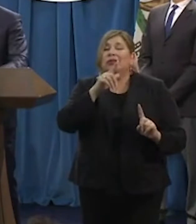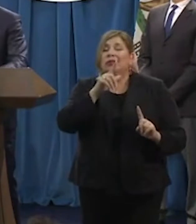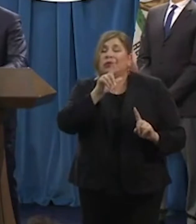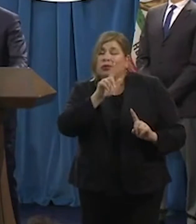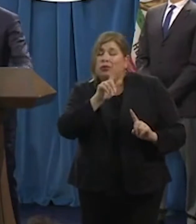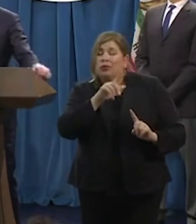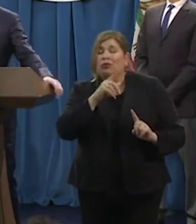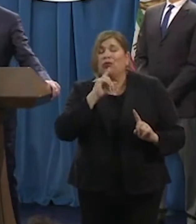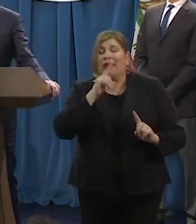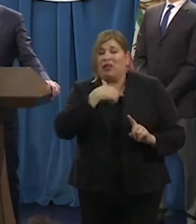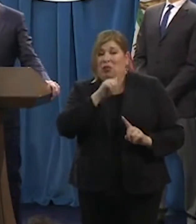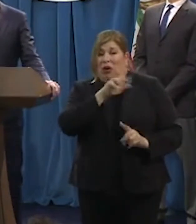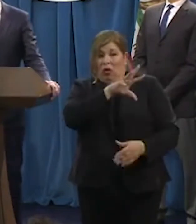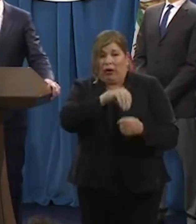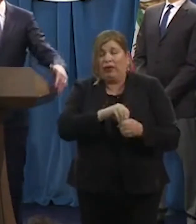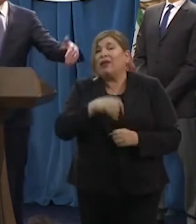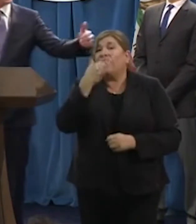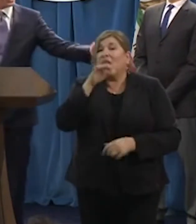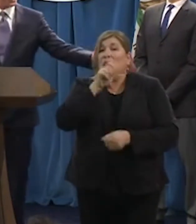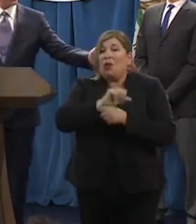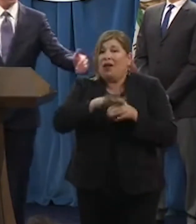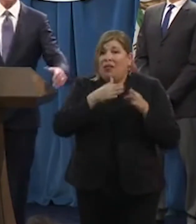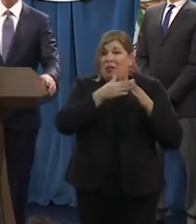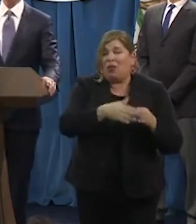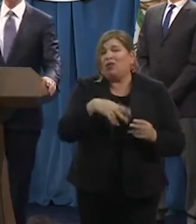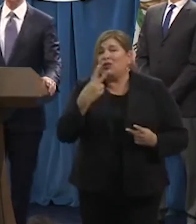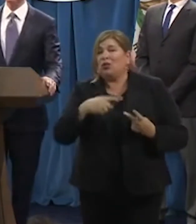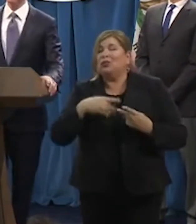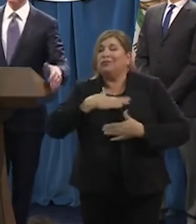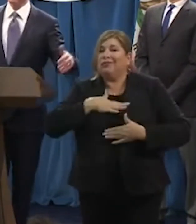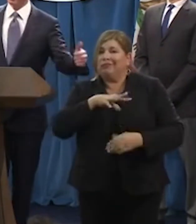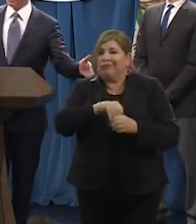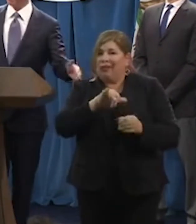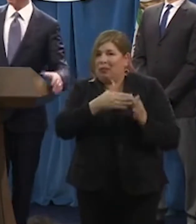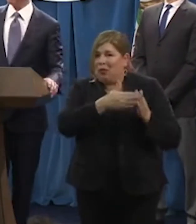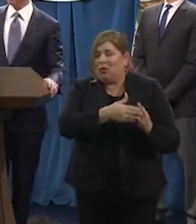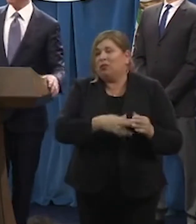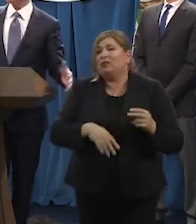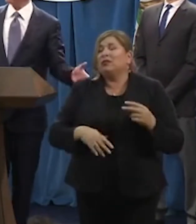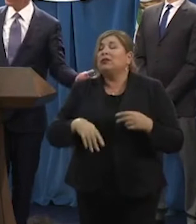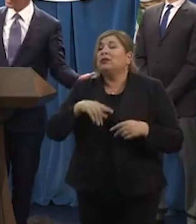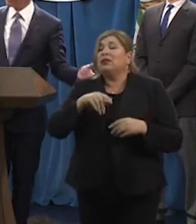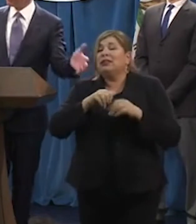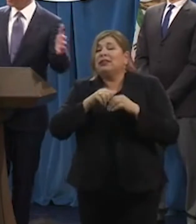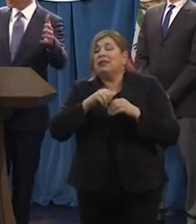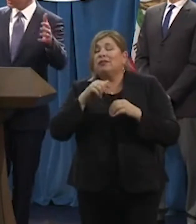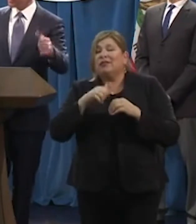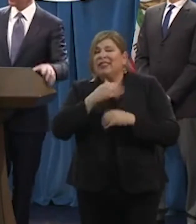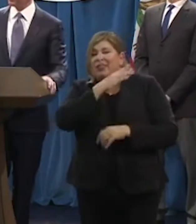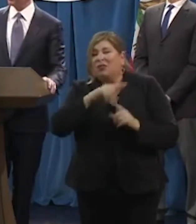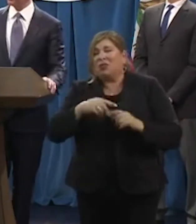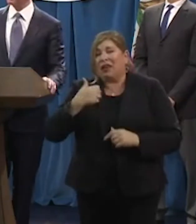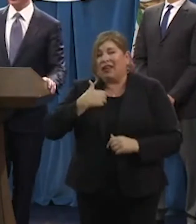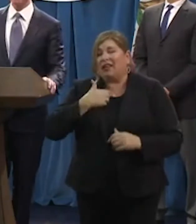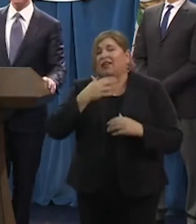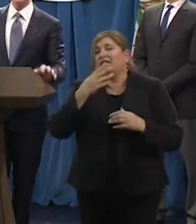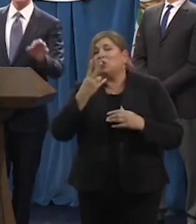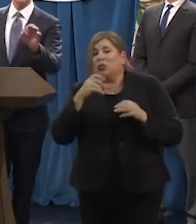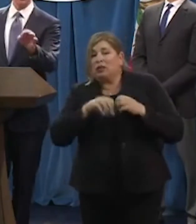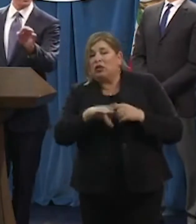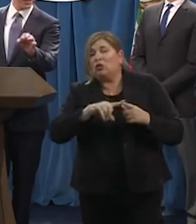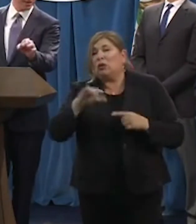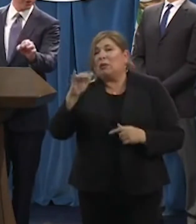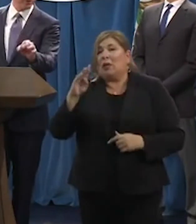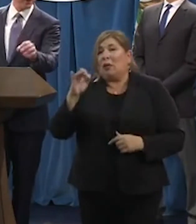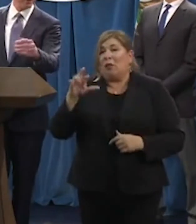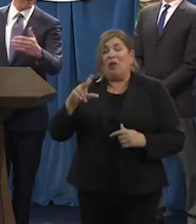passengers, 19 that were crew members, 1 in Canada, and 1 down in Miramar. But that information's coming in real time. That's